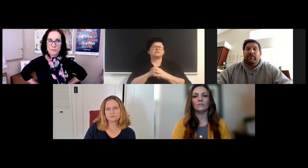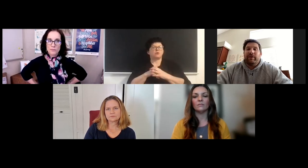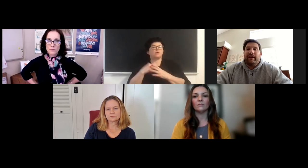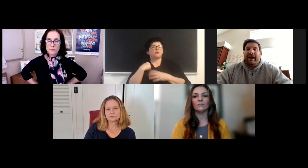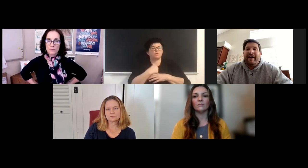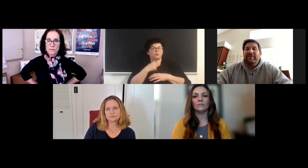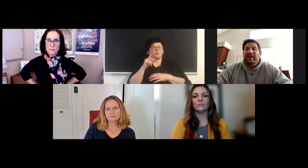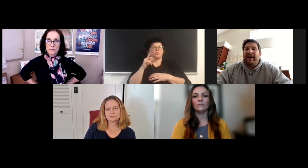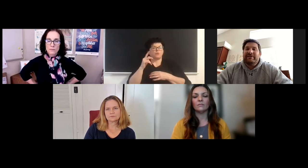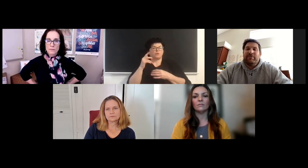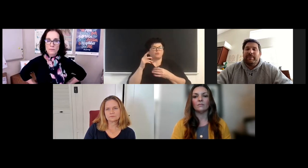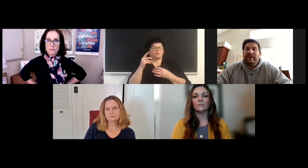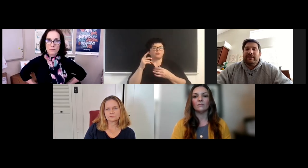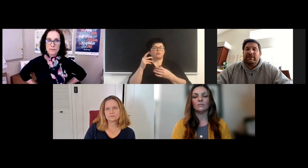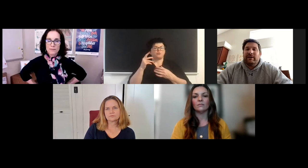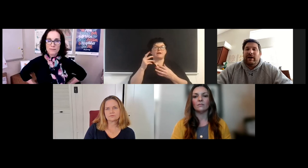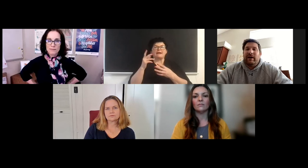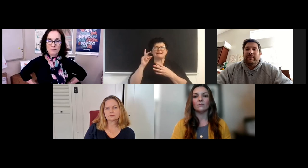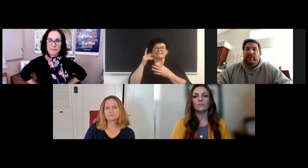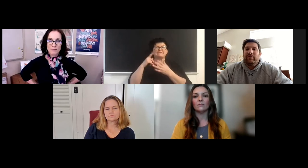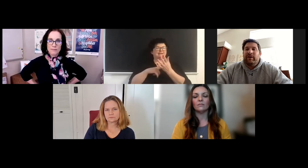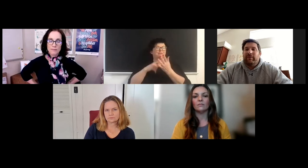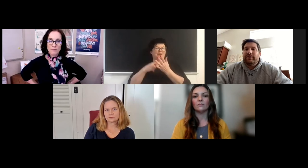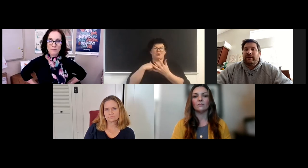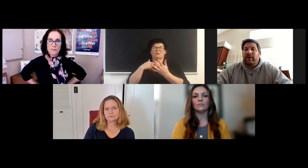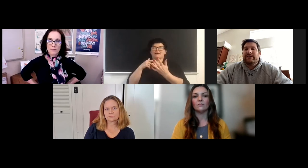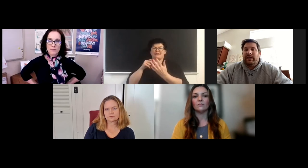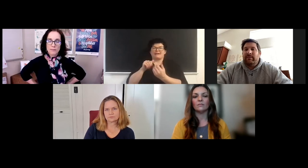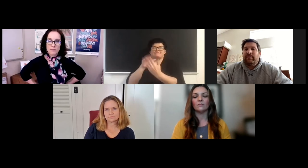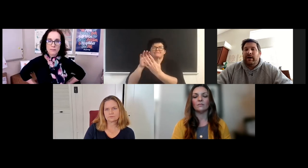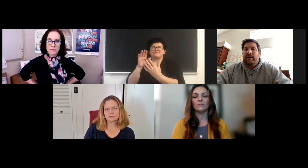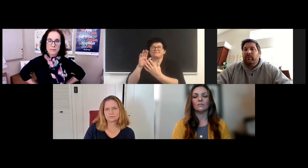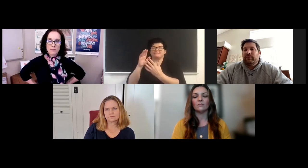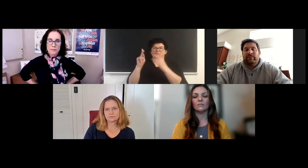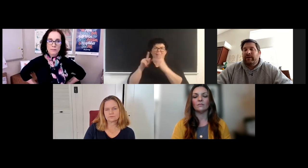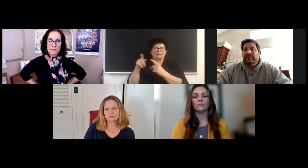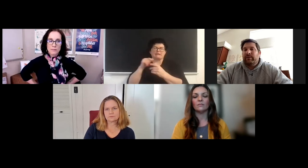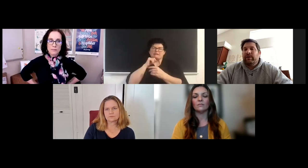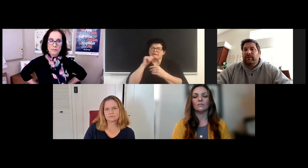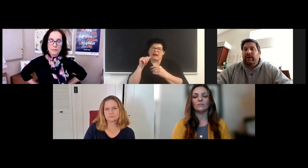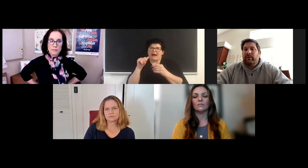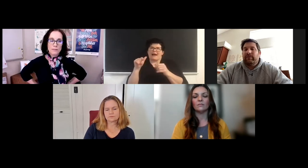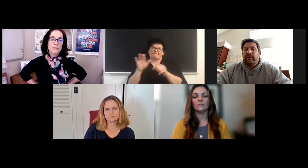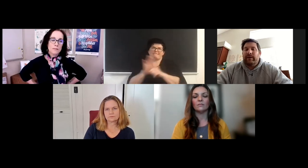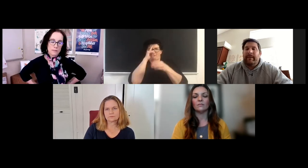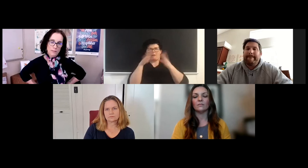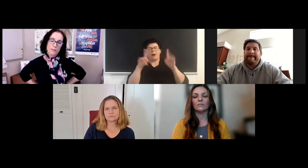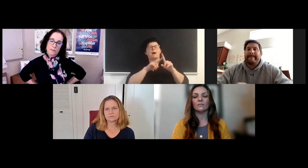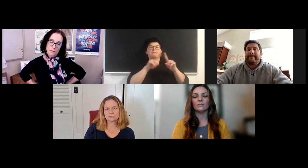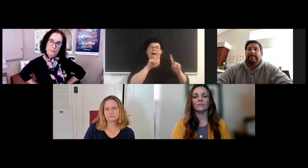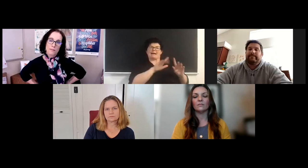with people that haven't been as open-minded to it, but we were very fortunate that our team was very supportive and wonderful